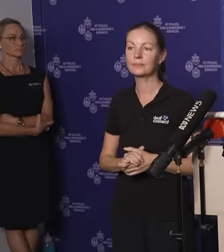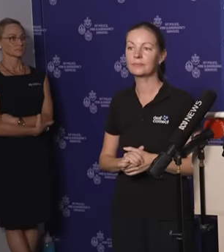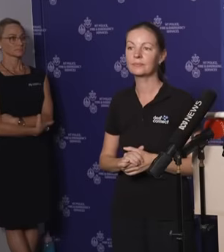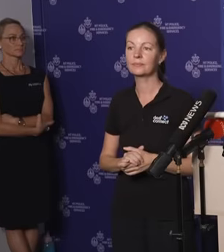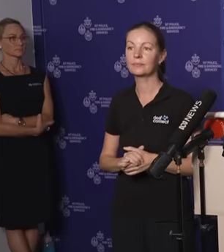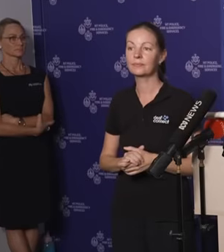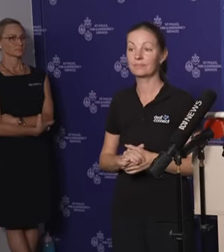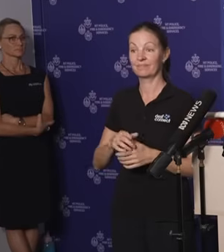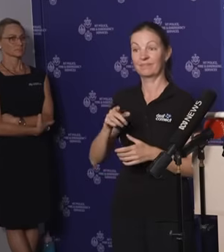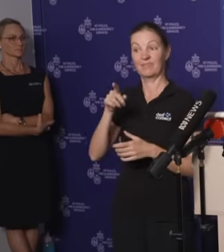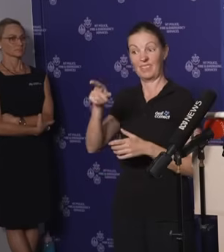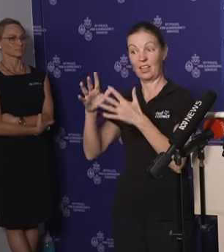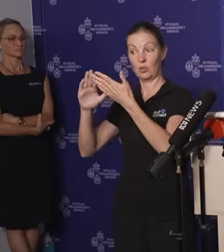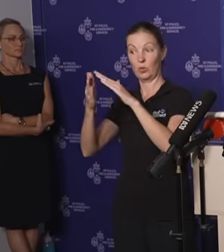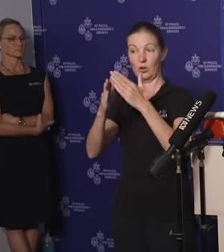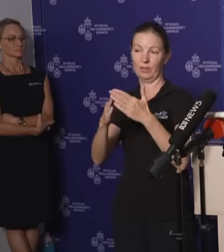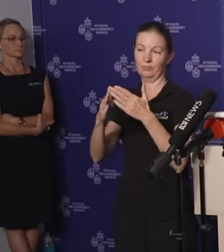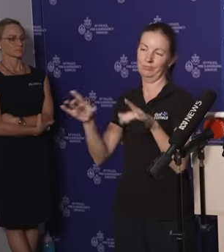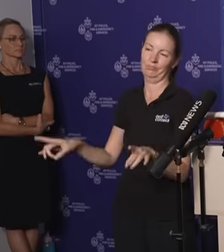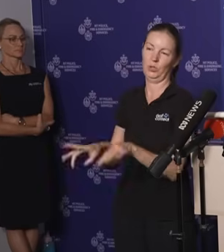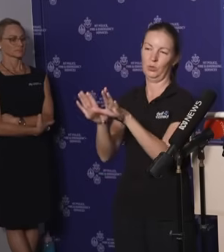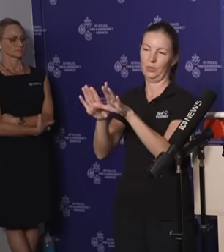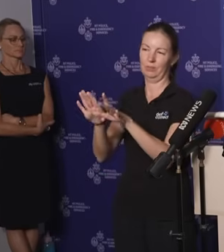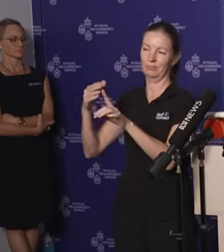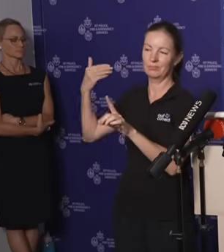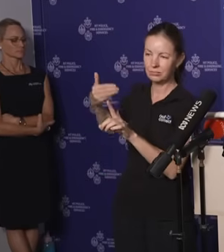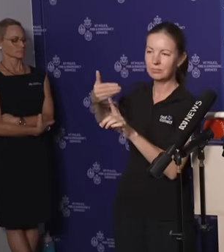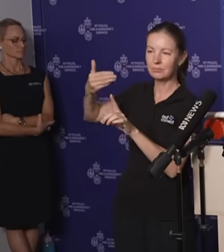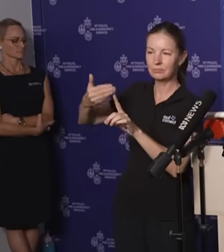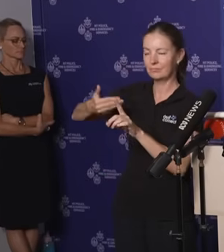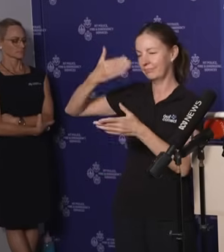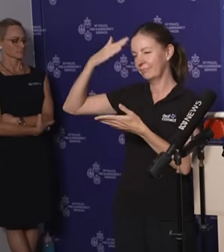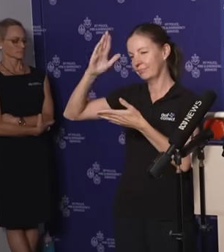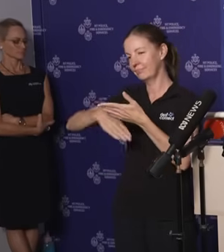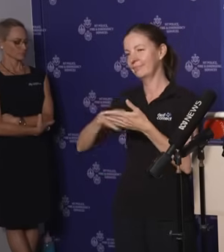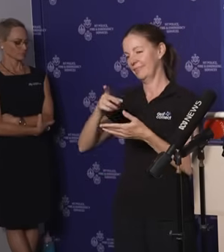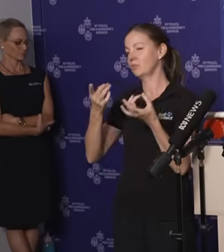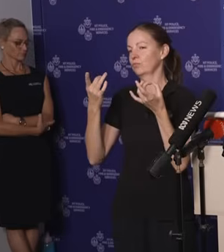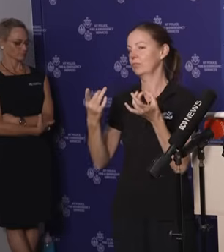Again, this community is used to these events and is ready and prepared.